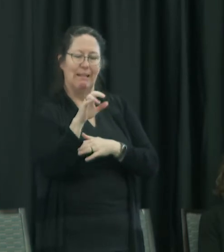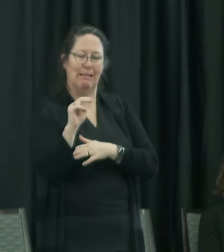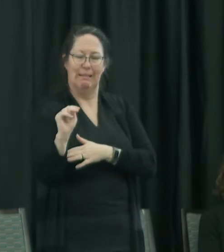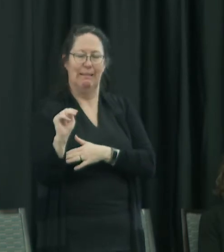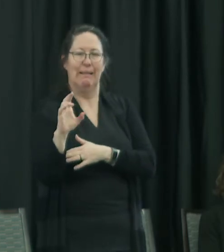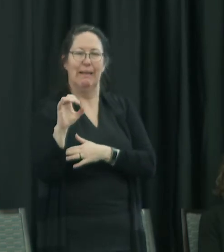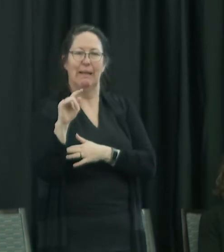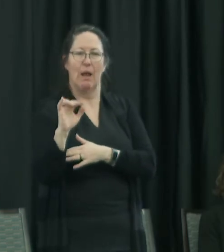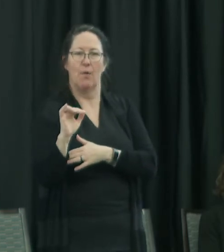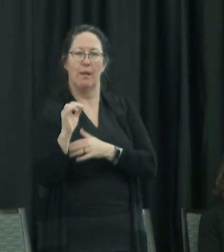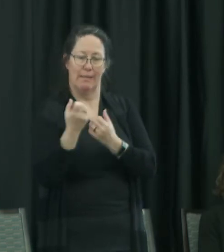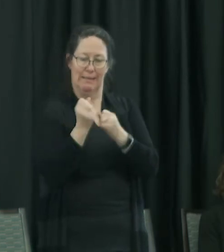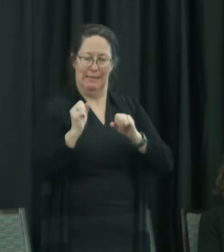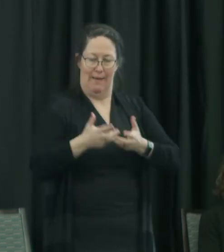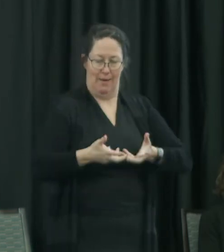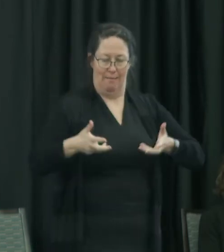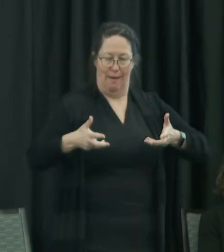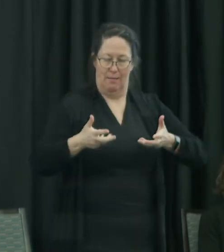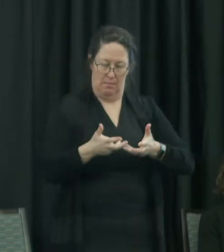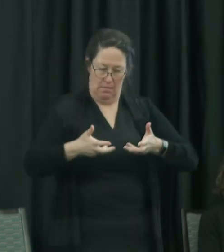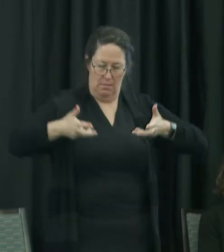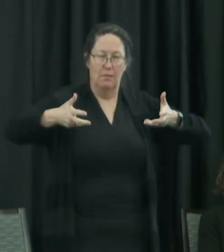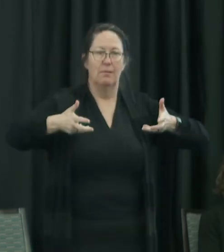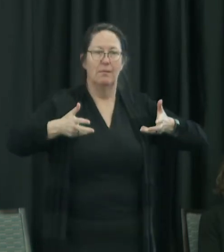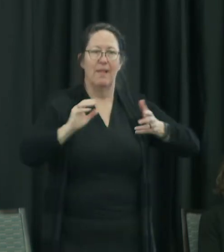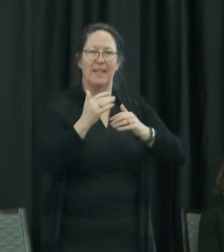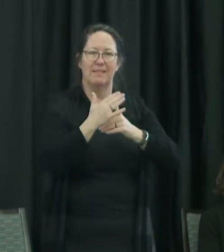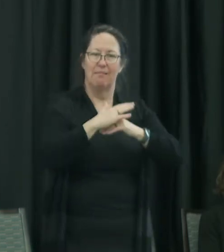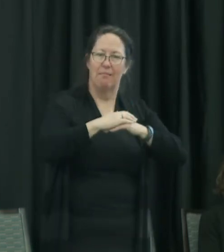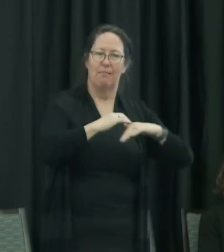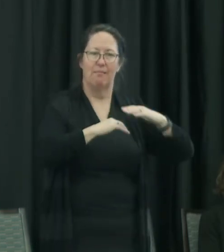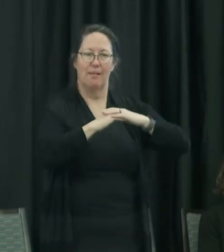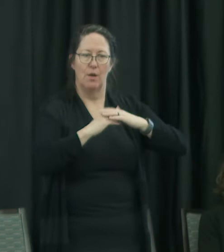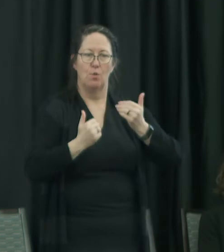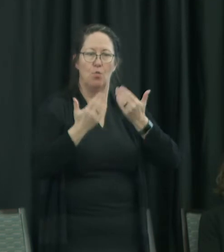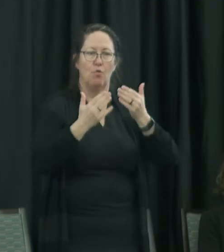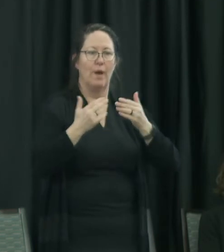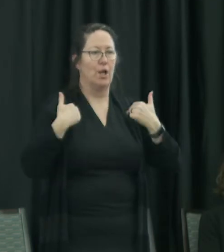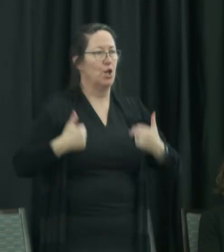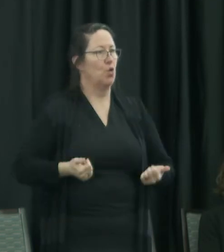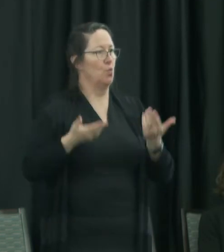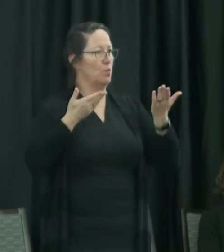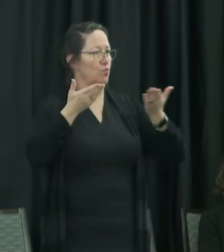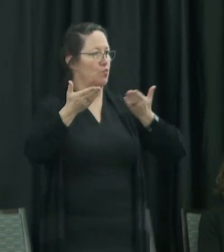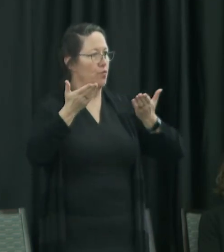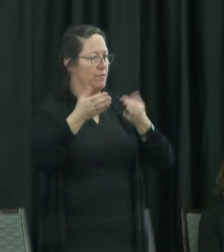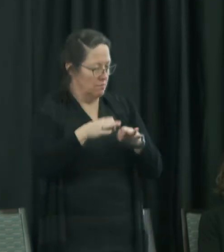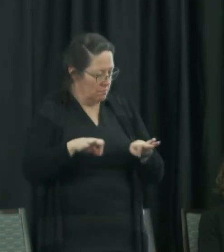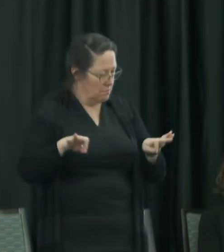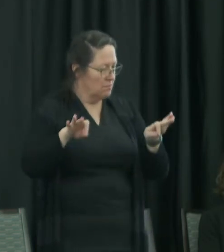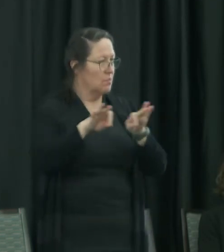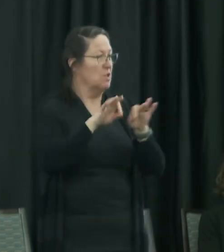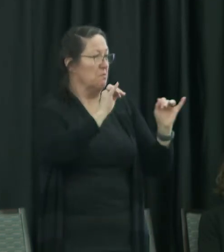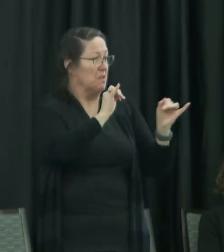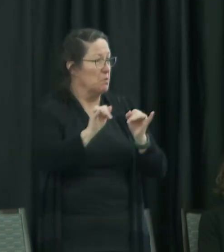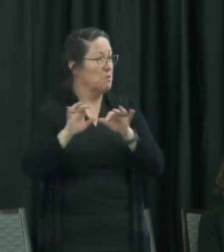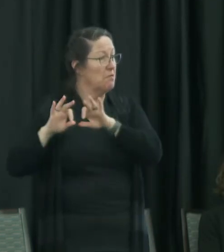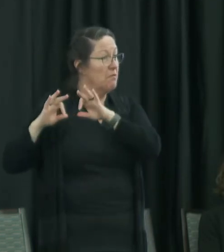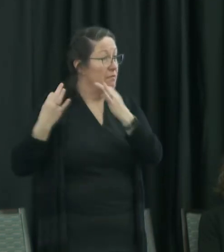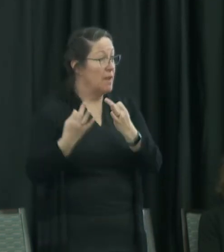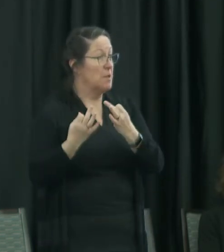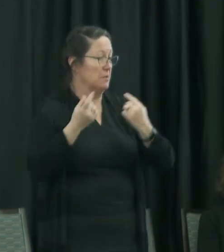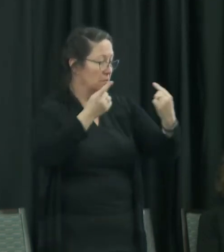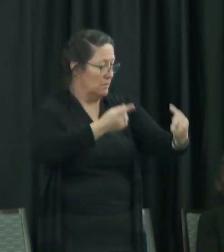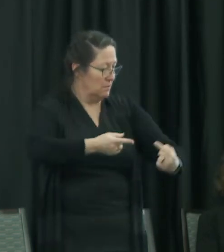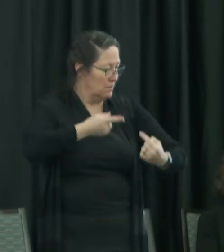safety net, and we are the layer of government designed to provide critical human services to individuals and families who